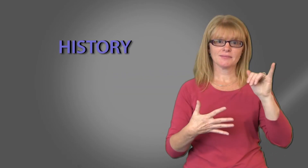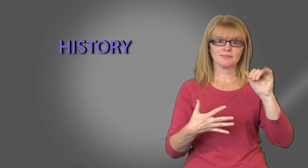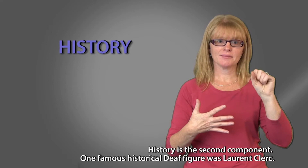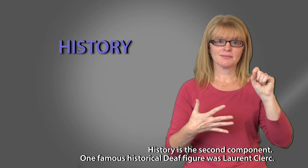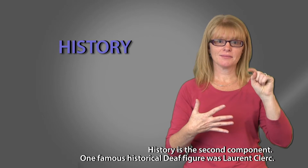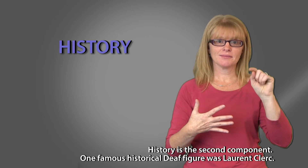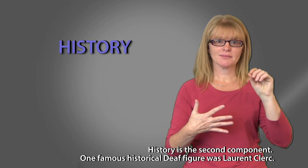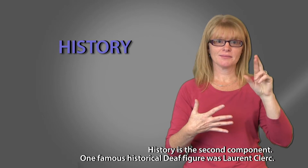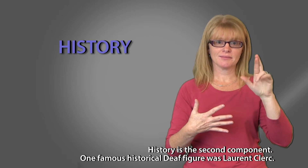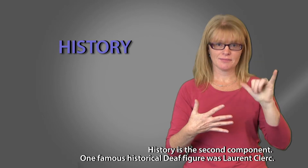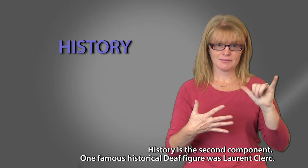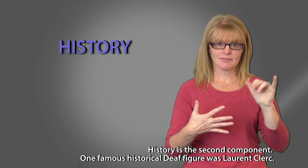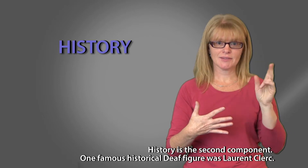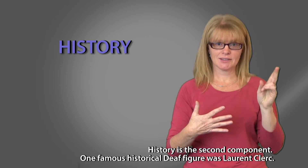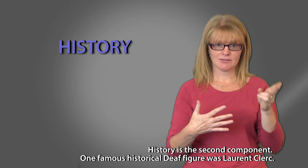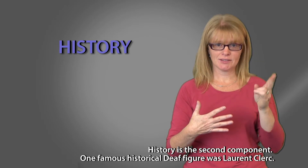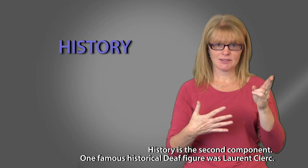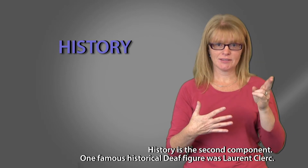History is the second component.